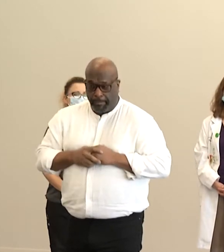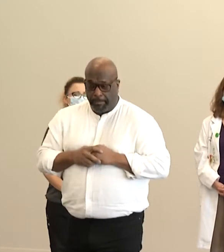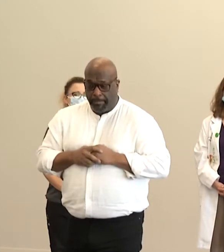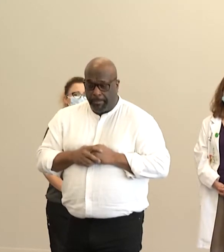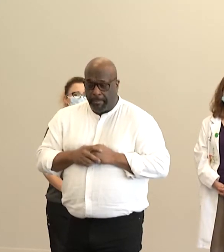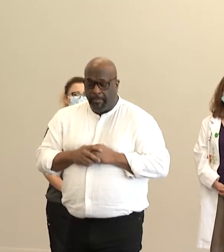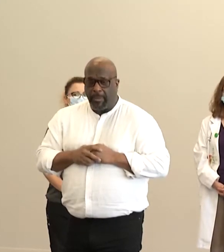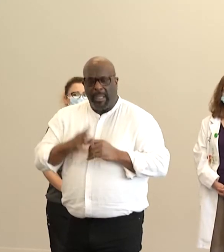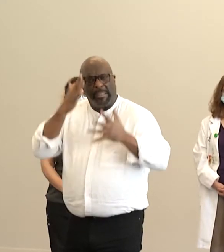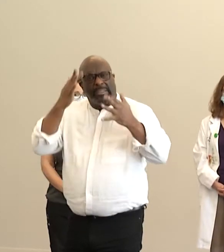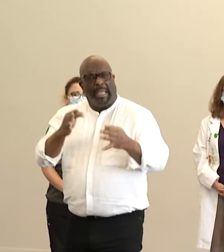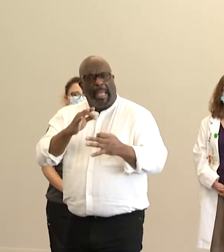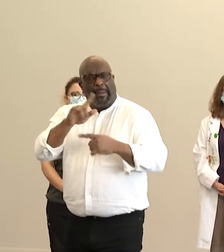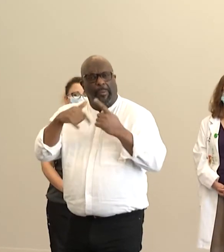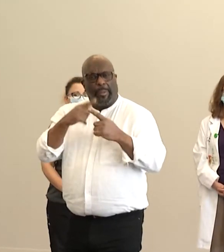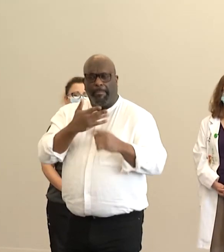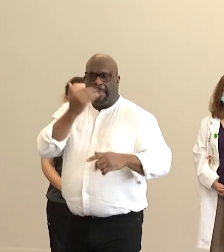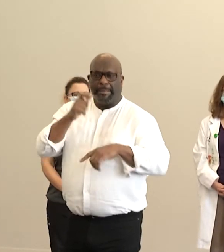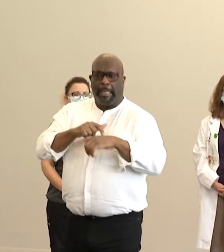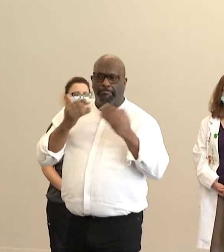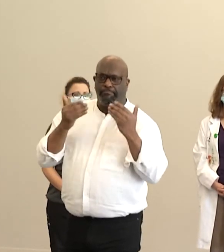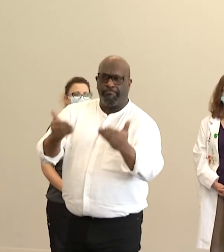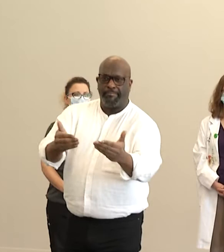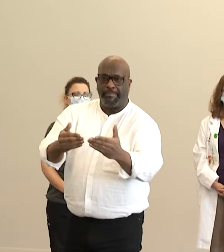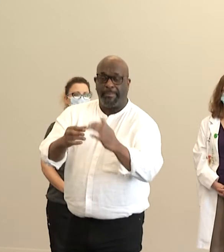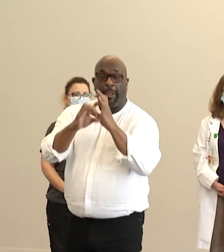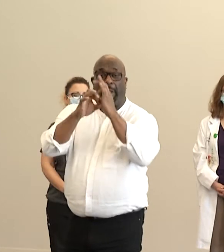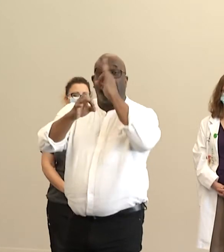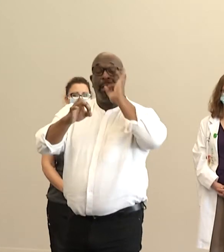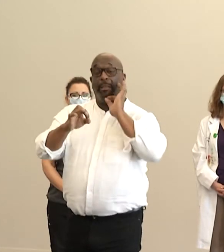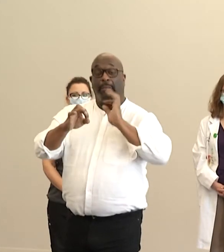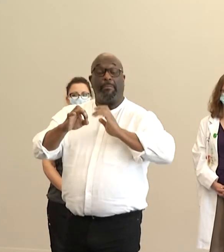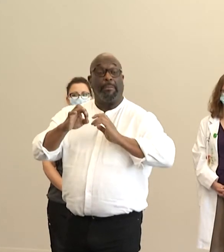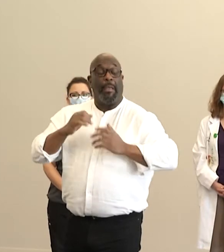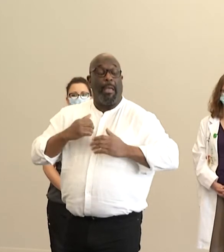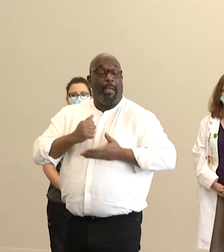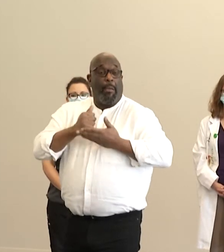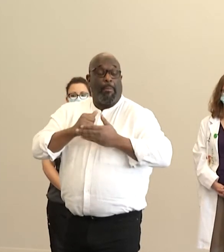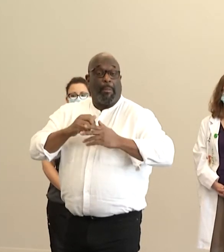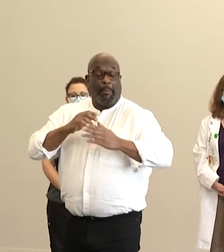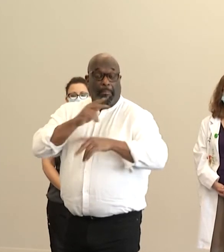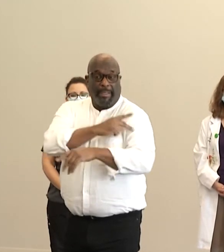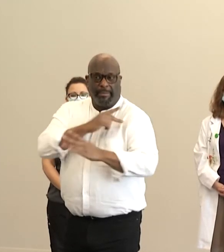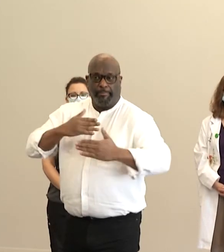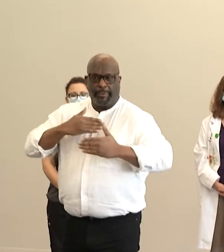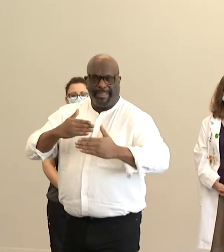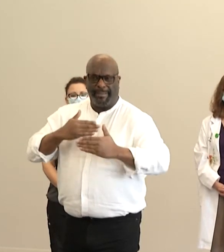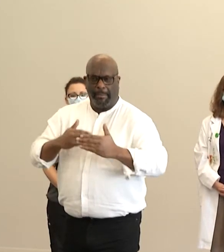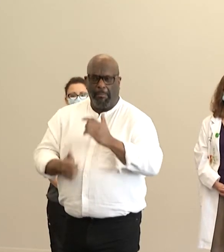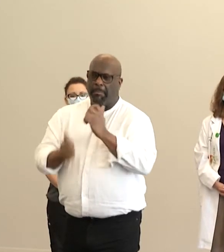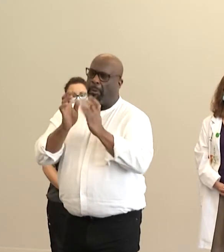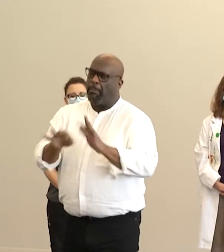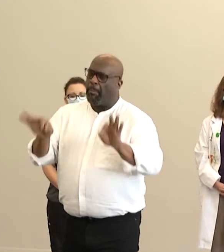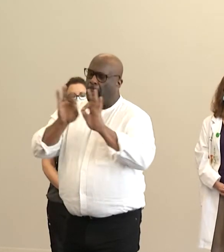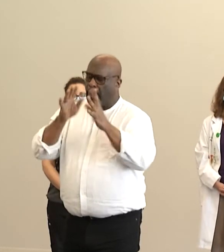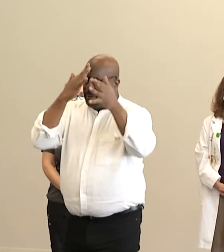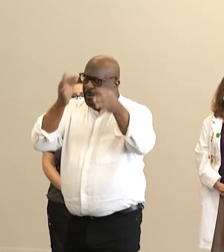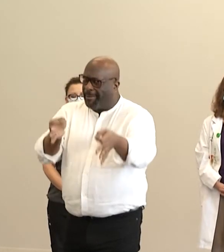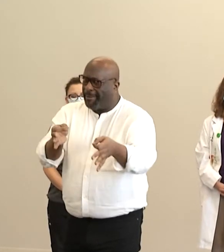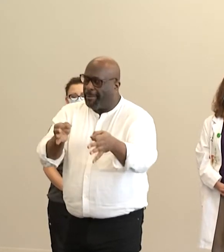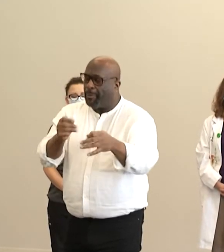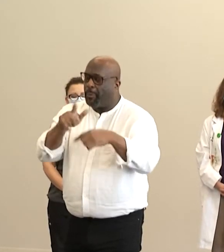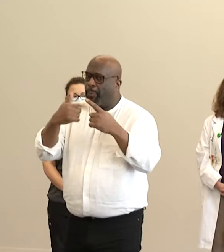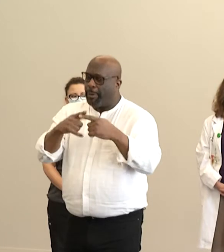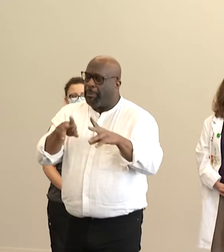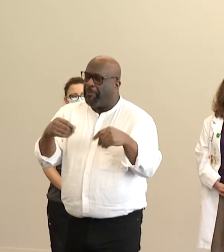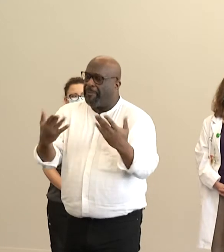Deciding when to intubate a patient is one of many important decisions you must make when treating critical patients. I've